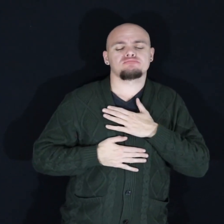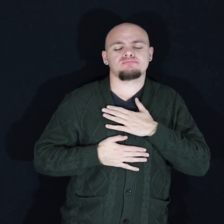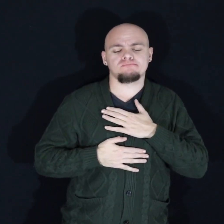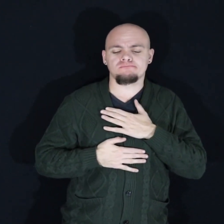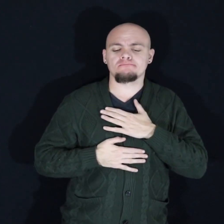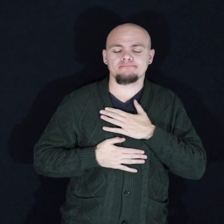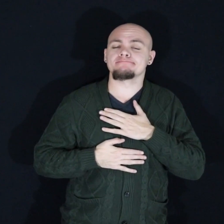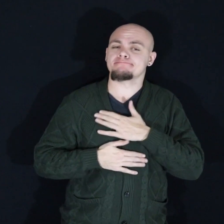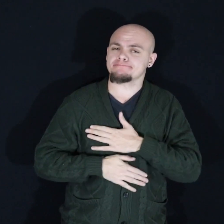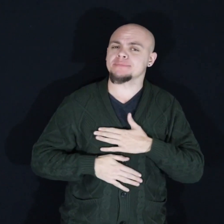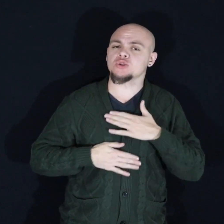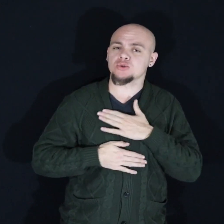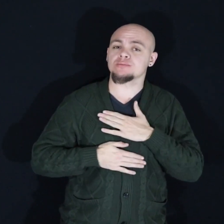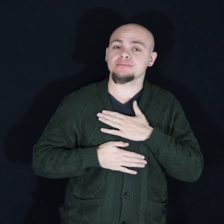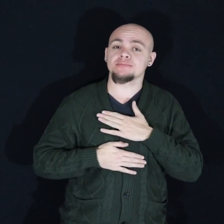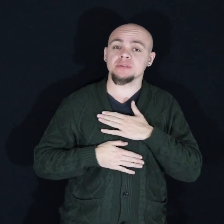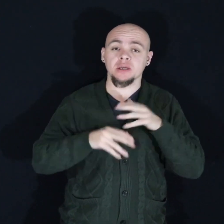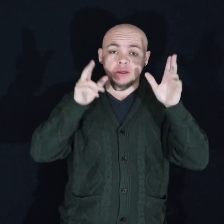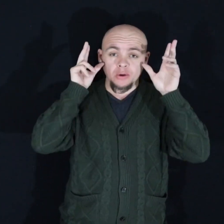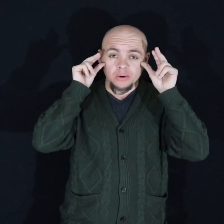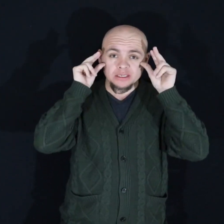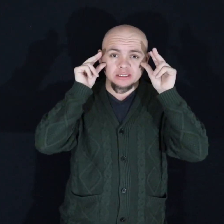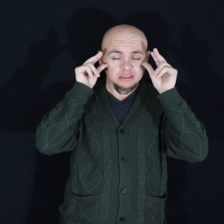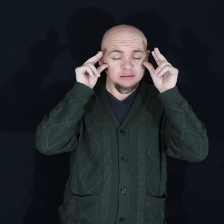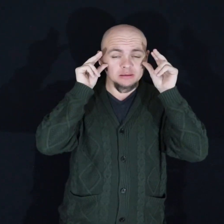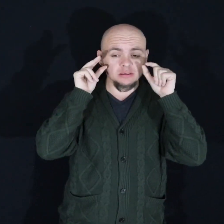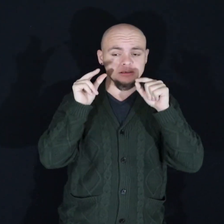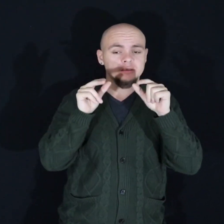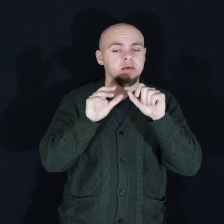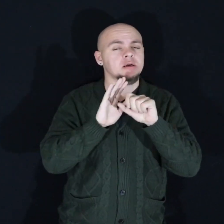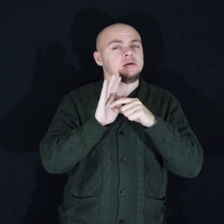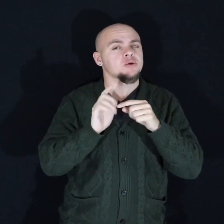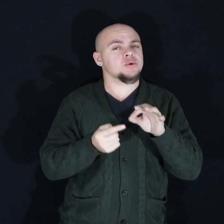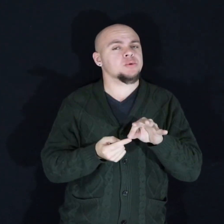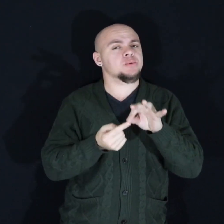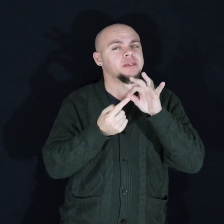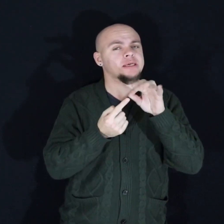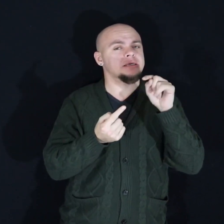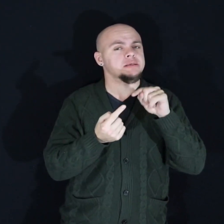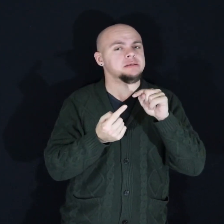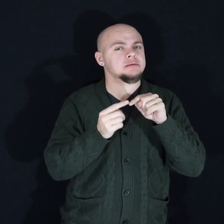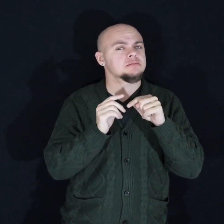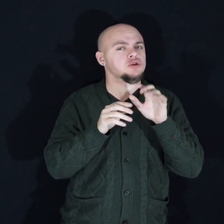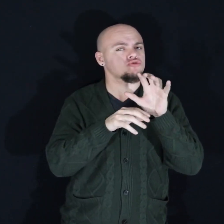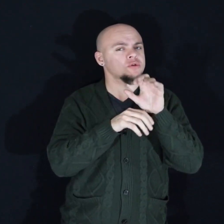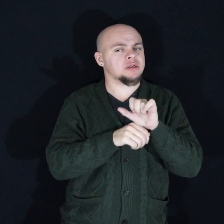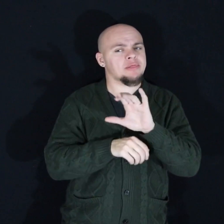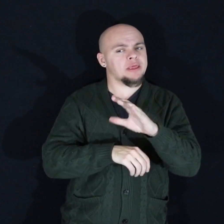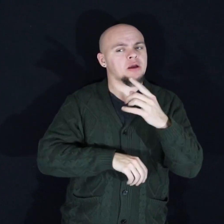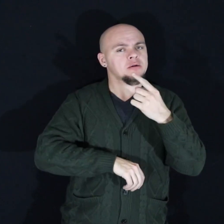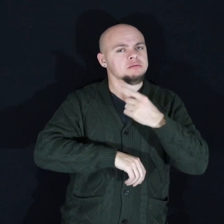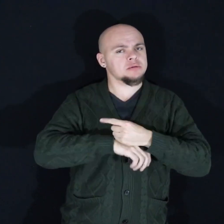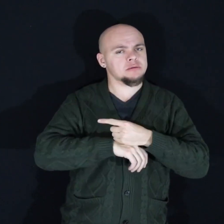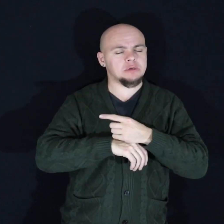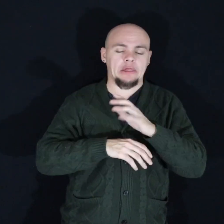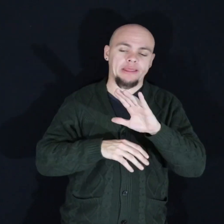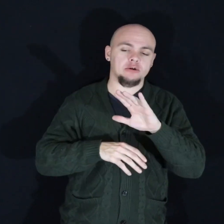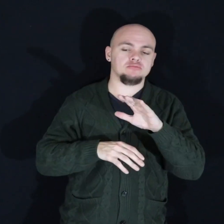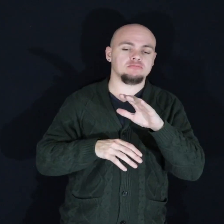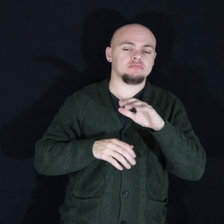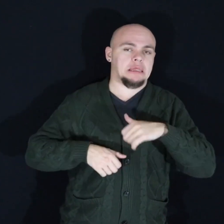In the world of thoroughbred horses, there's a unique and symbolic tradition that occurs when these horses come to the end of their life journey.